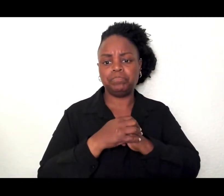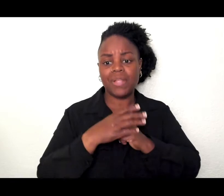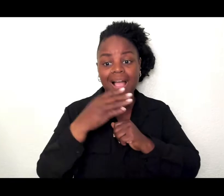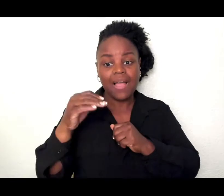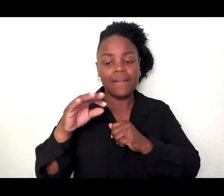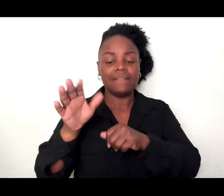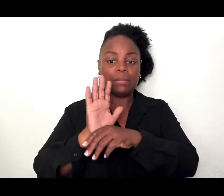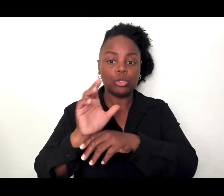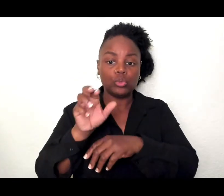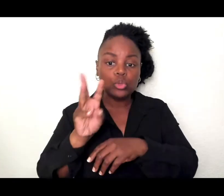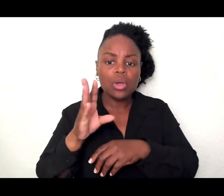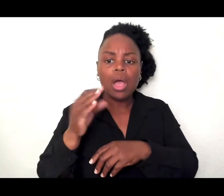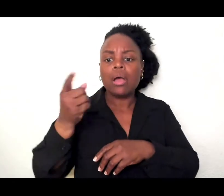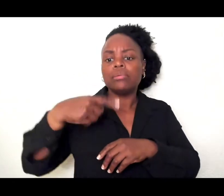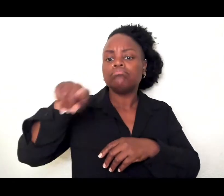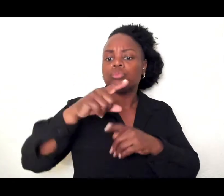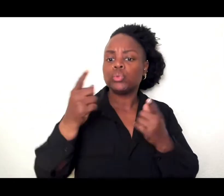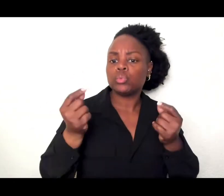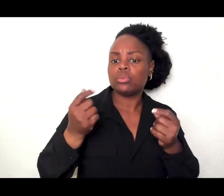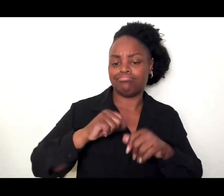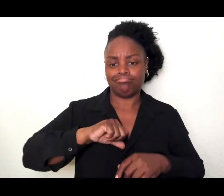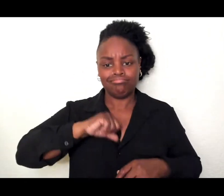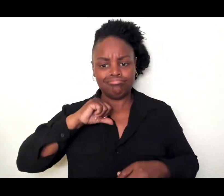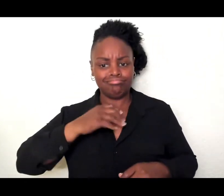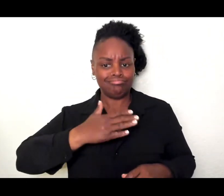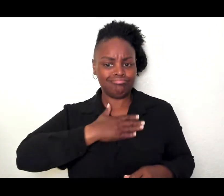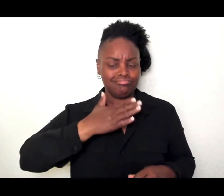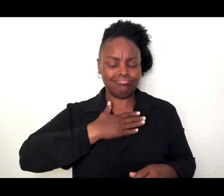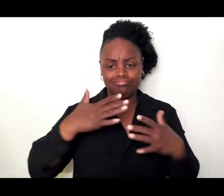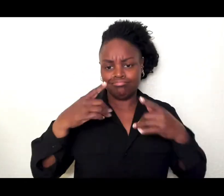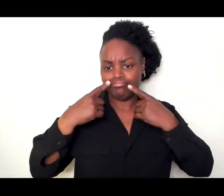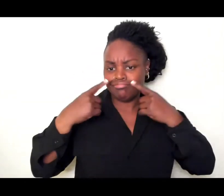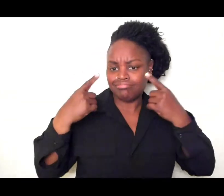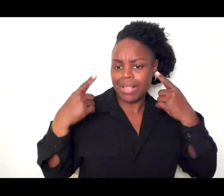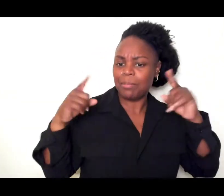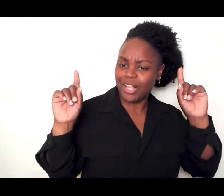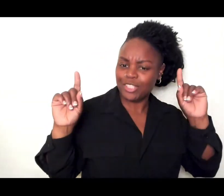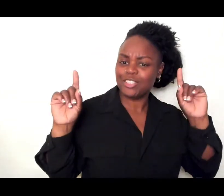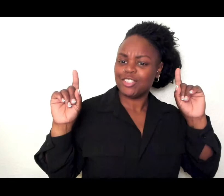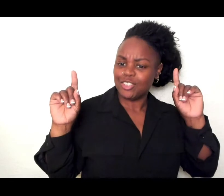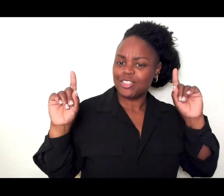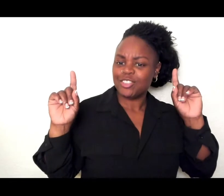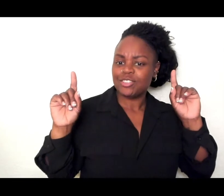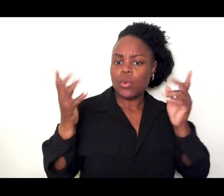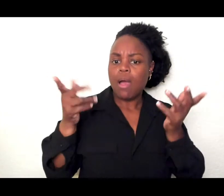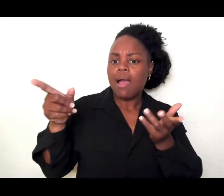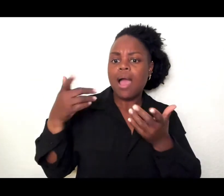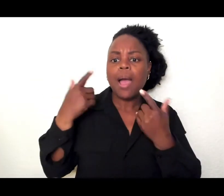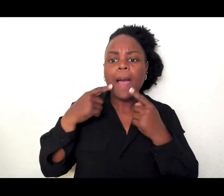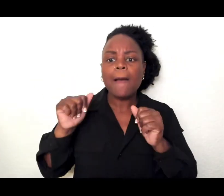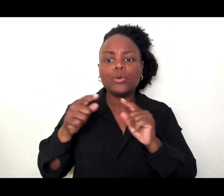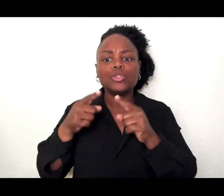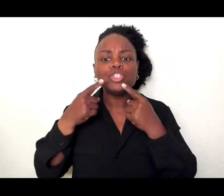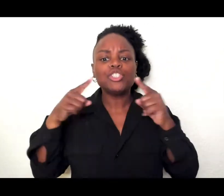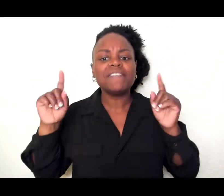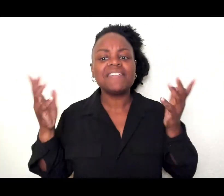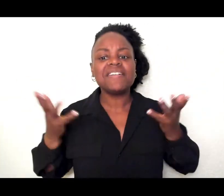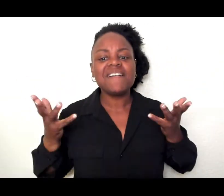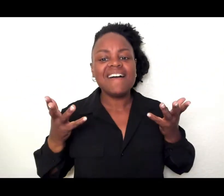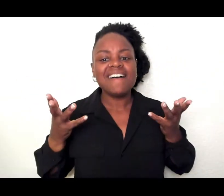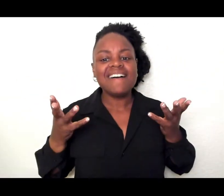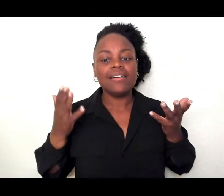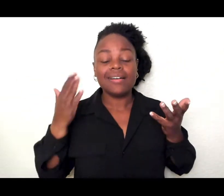every site. When we were doing the choreography, I was very proud, I was very happy and very accomplished to see what Maria was able